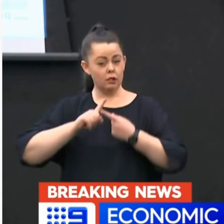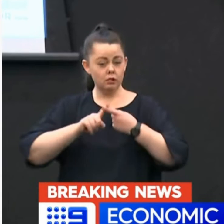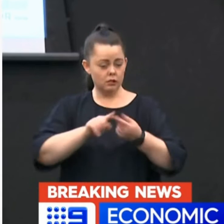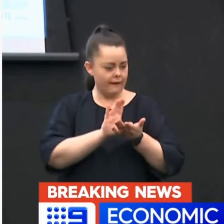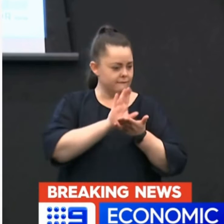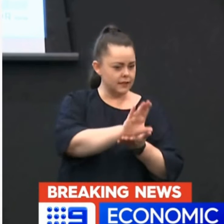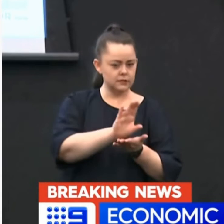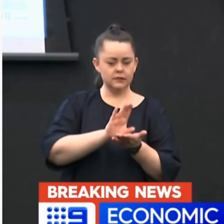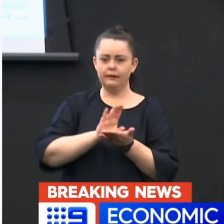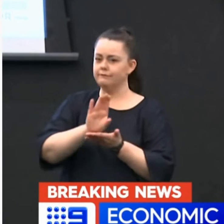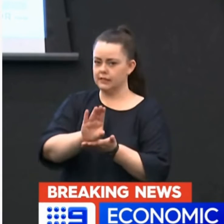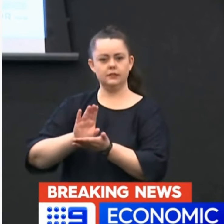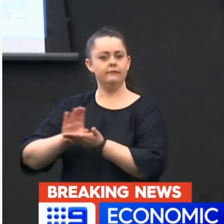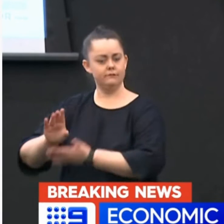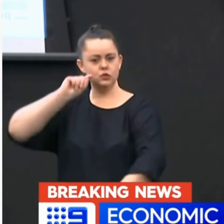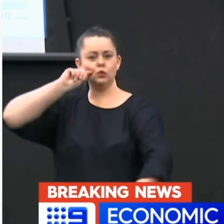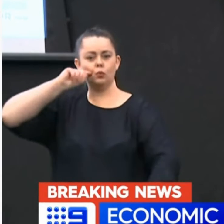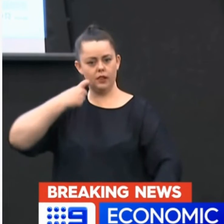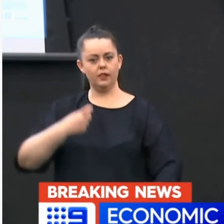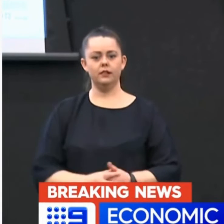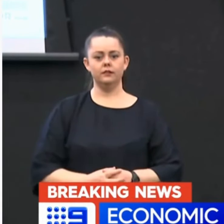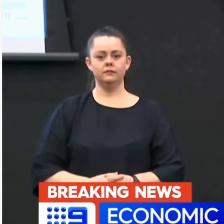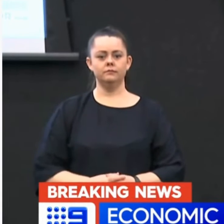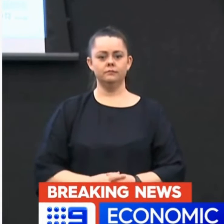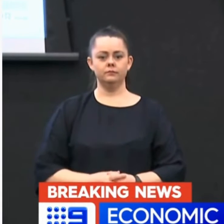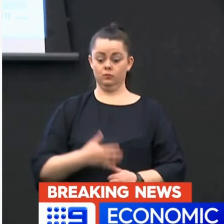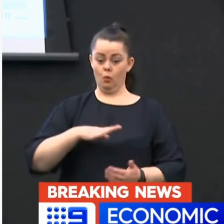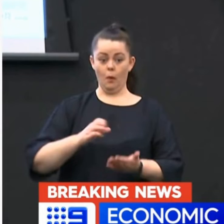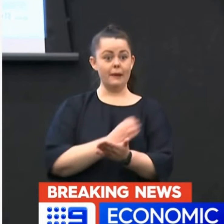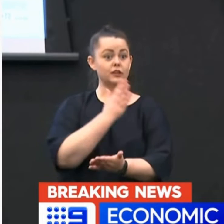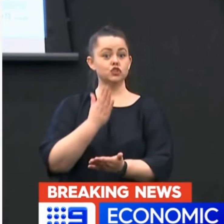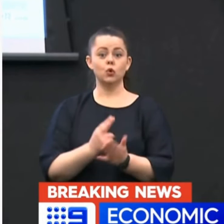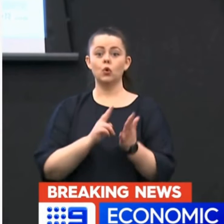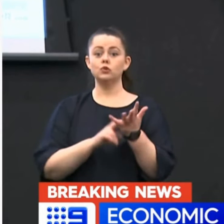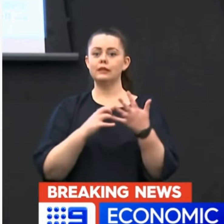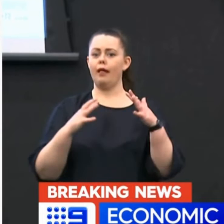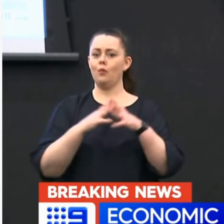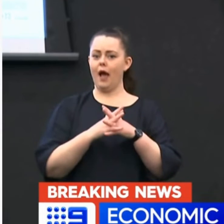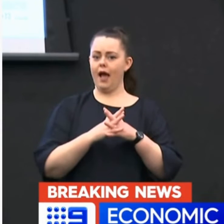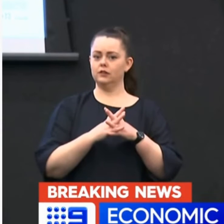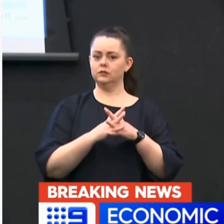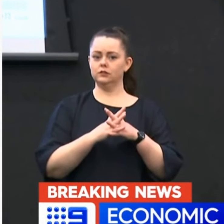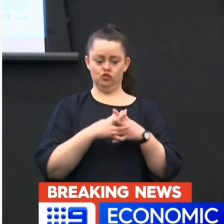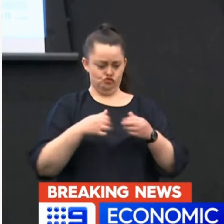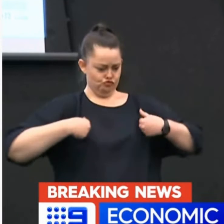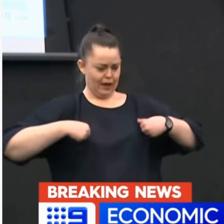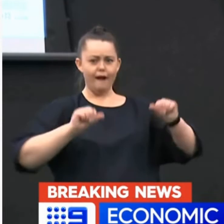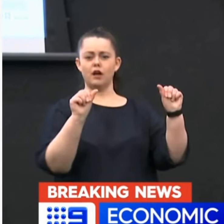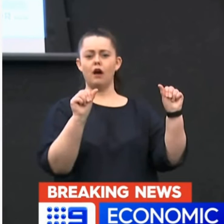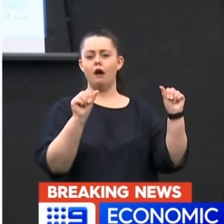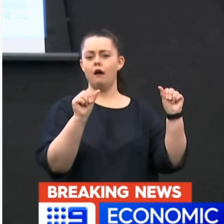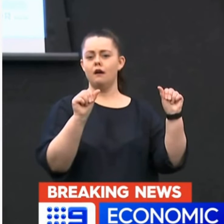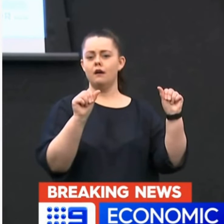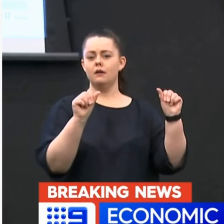amounts right across the board to make sure New South Wales doesn't just recover. Whilst it's a recovery